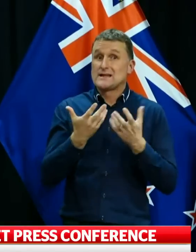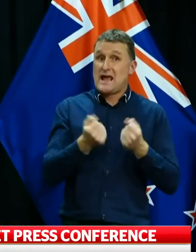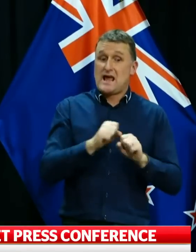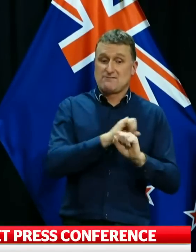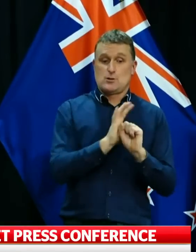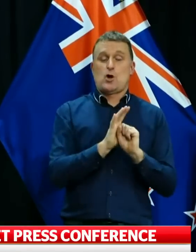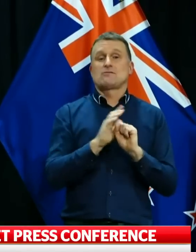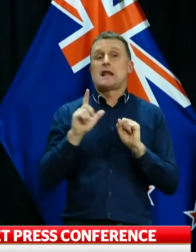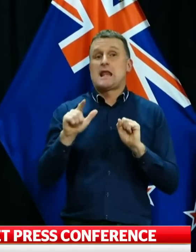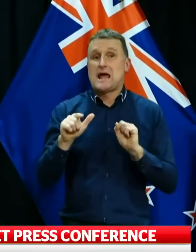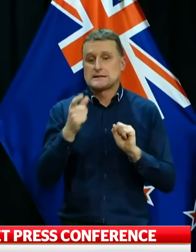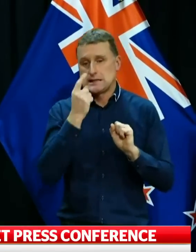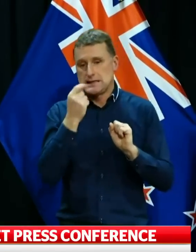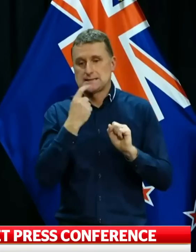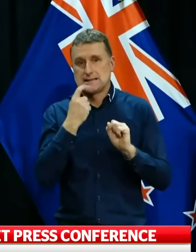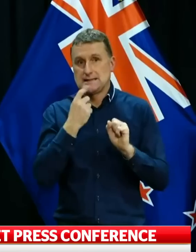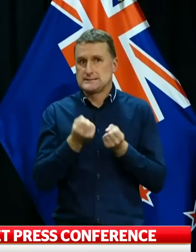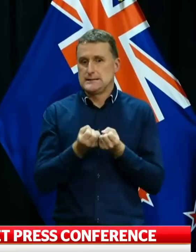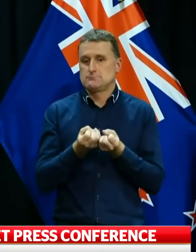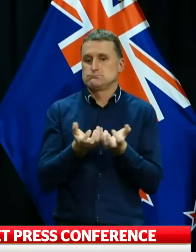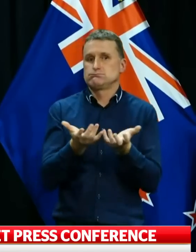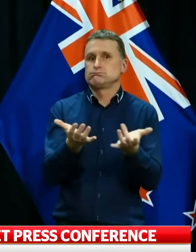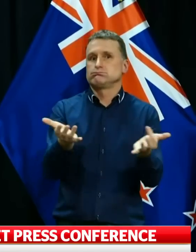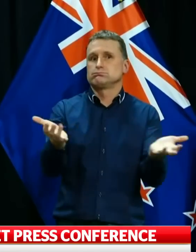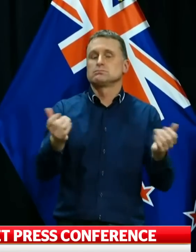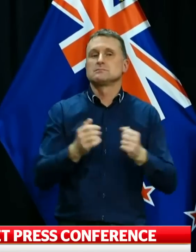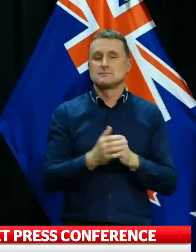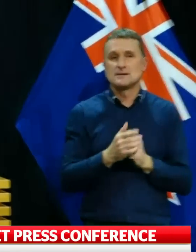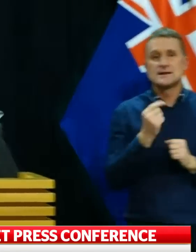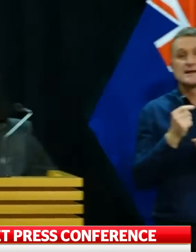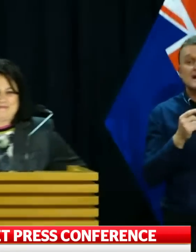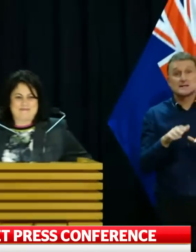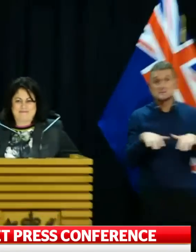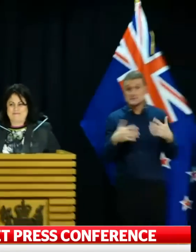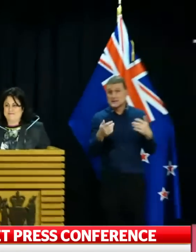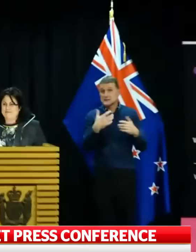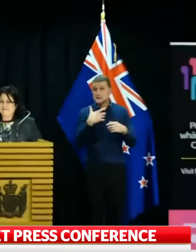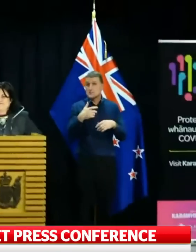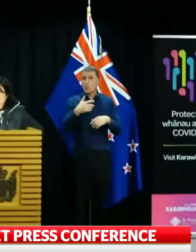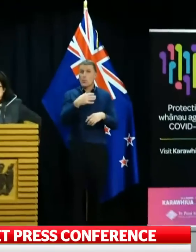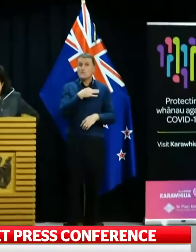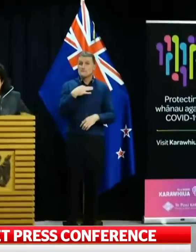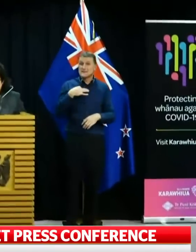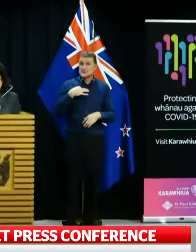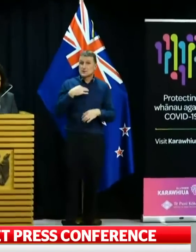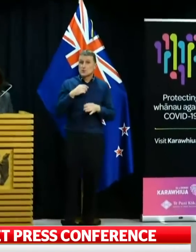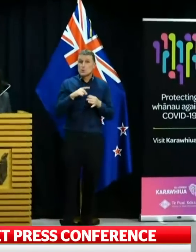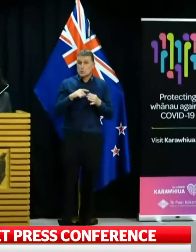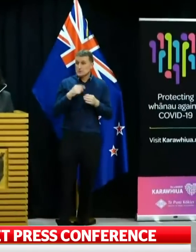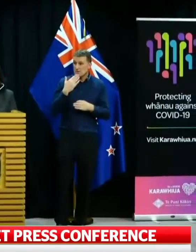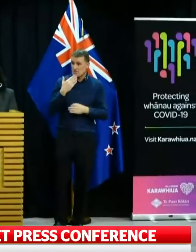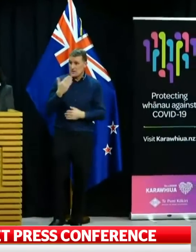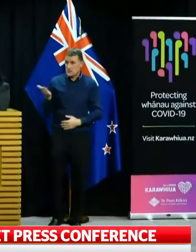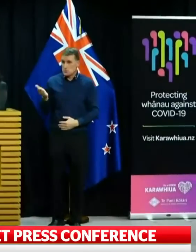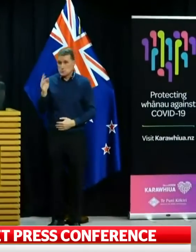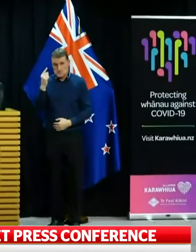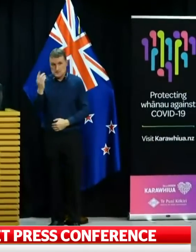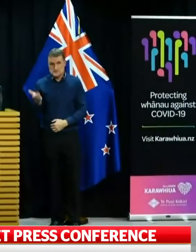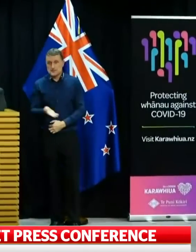Yeah. Told you it was interesting. Anyone else on monkeypox? Thank you very much,